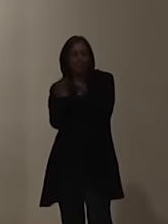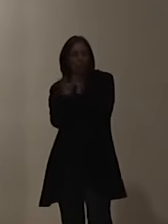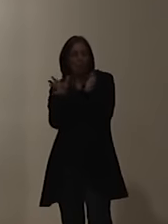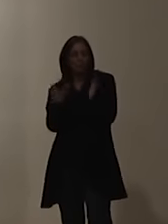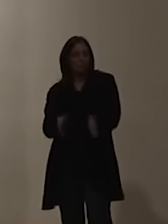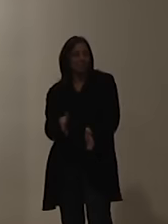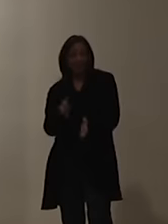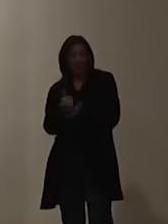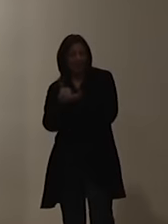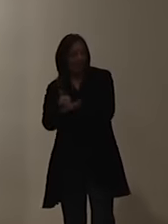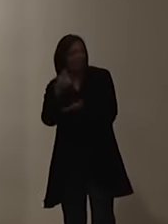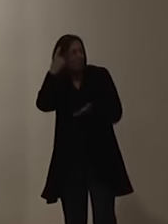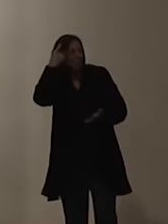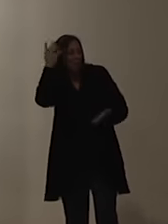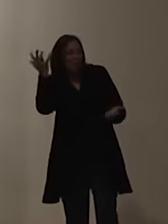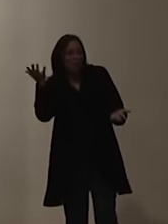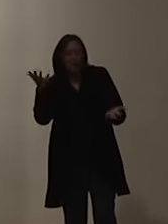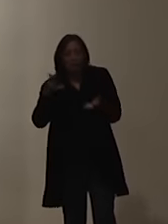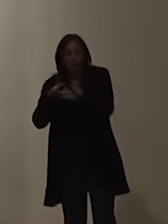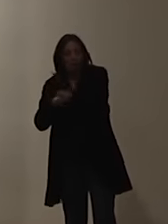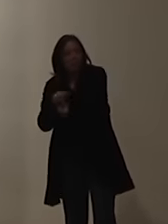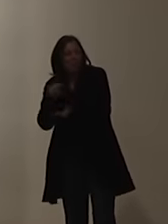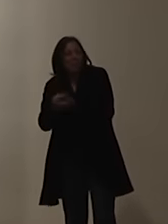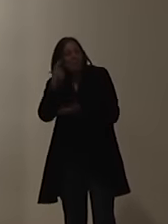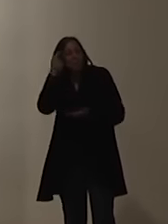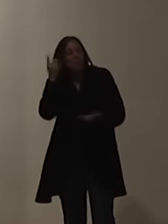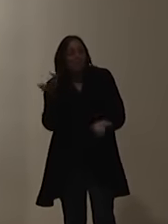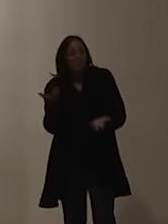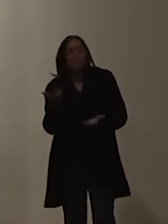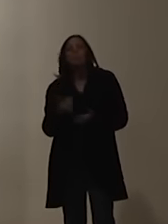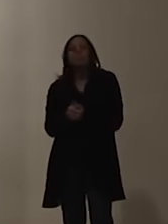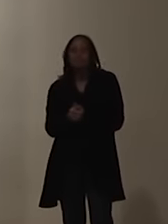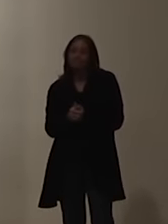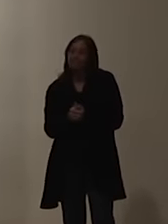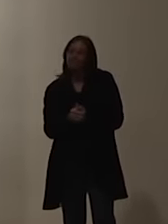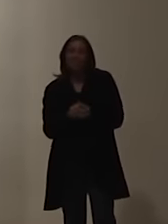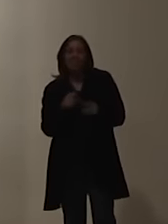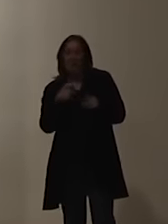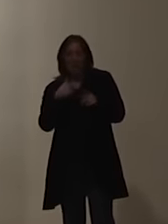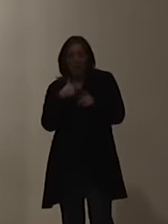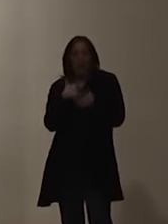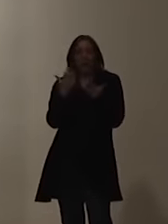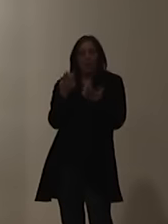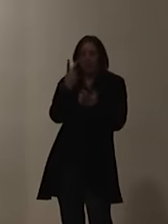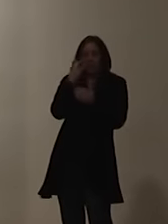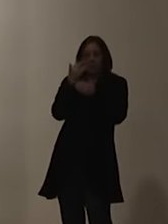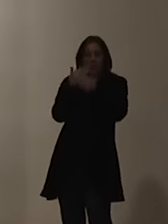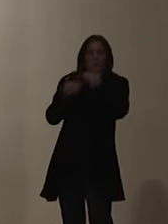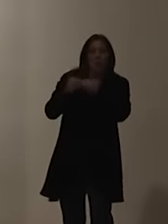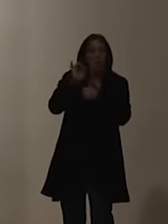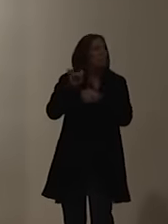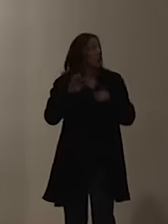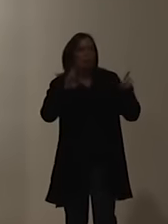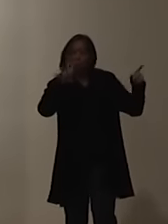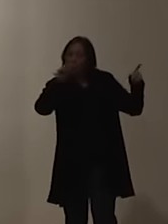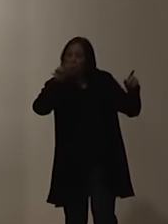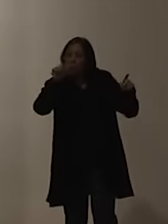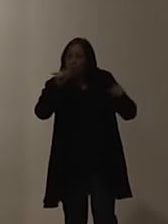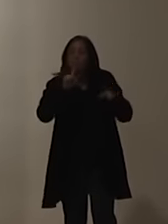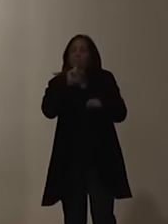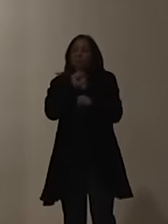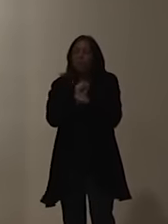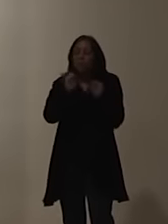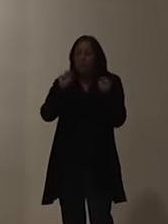heard that all the time. You're a little young to have heard that, Cyprian, but that gives me hope to know that Rwanda